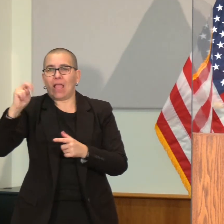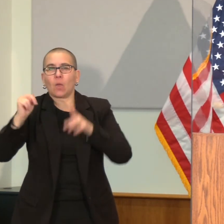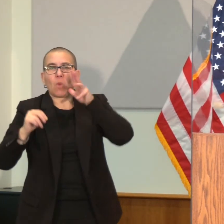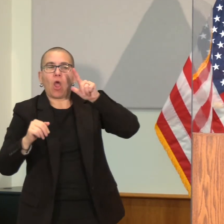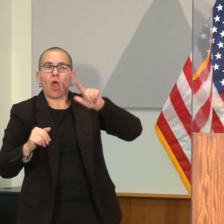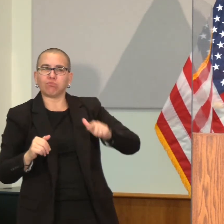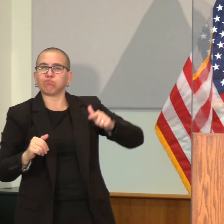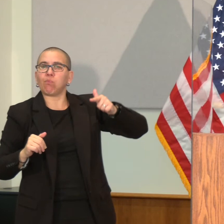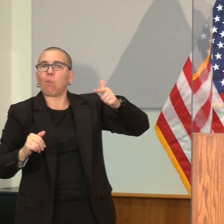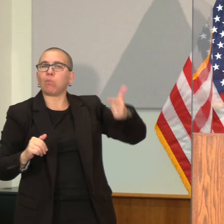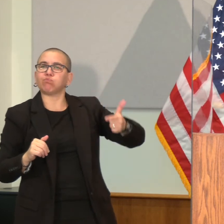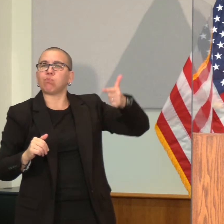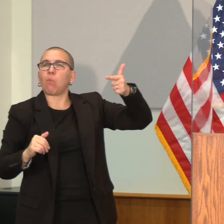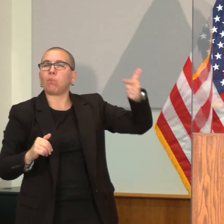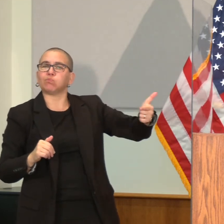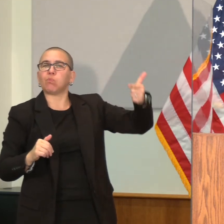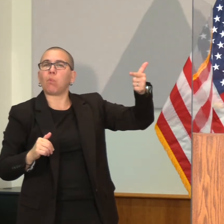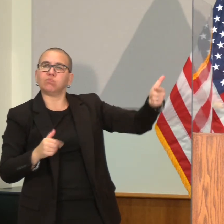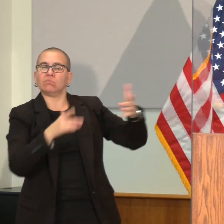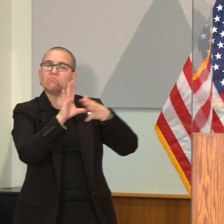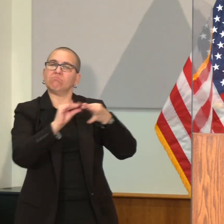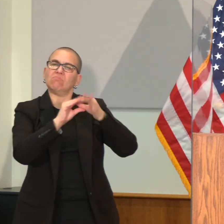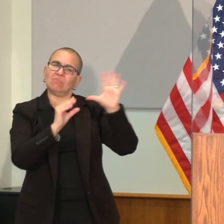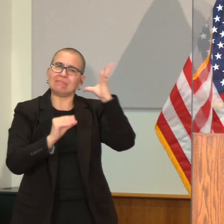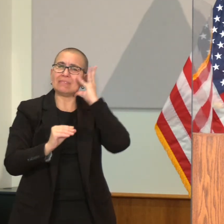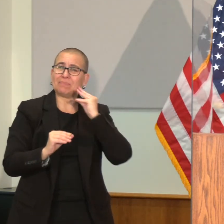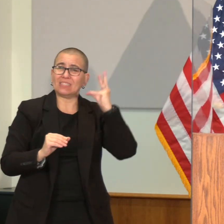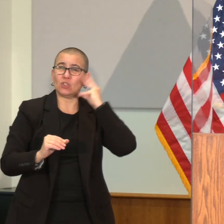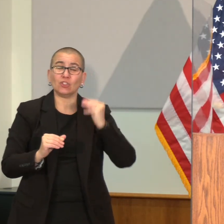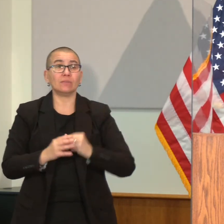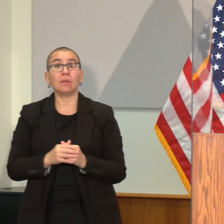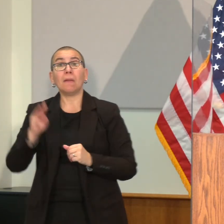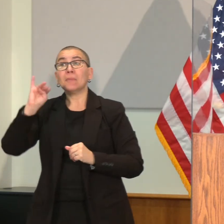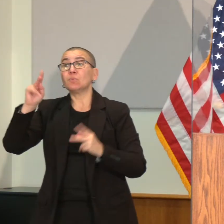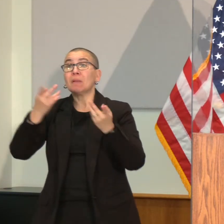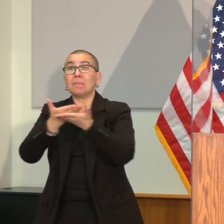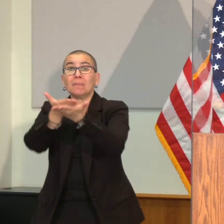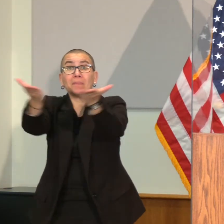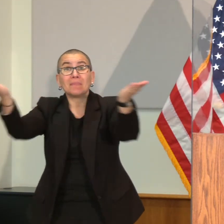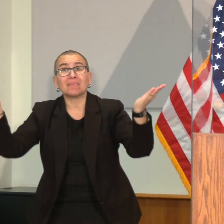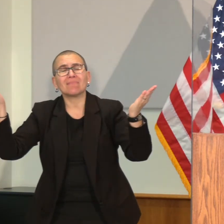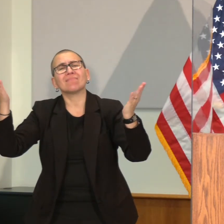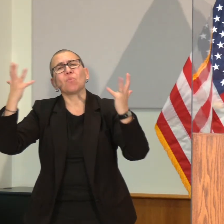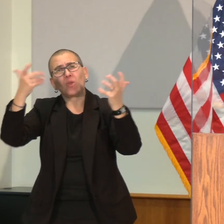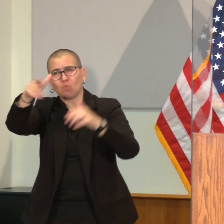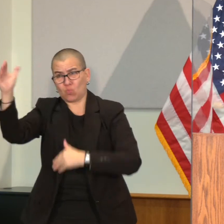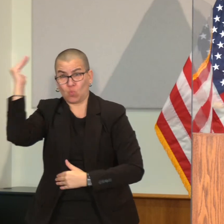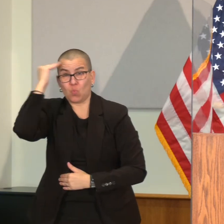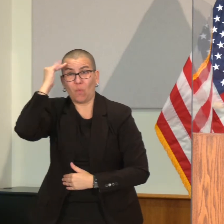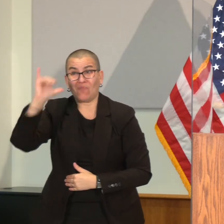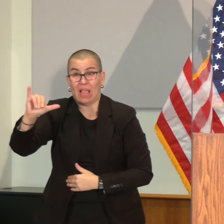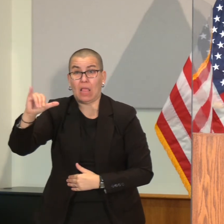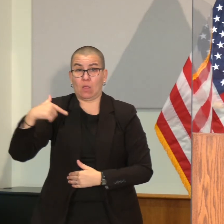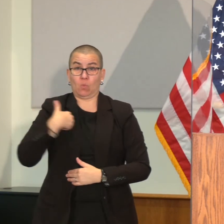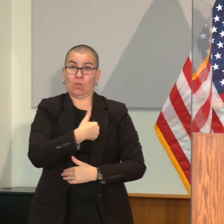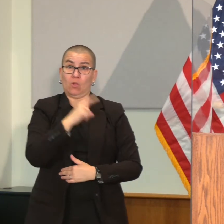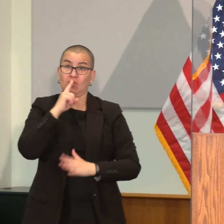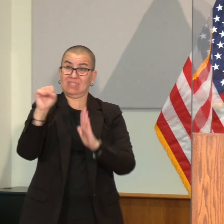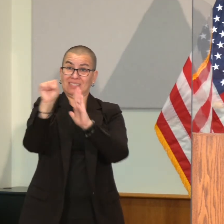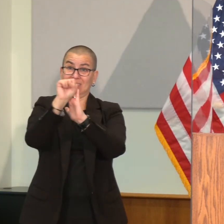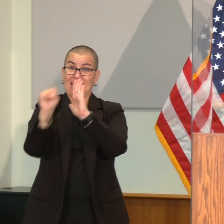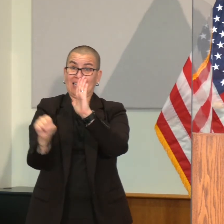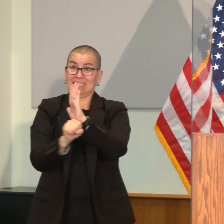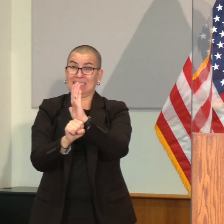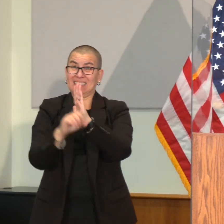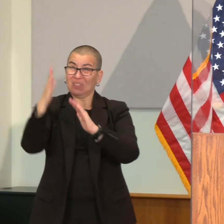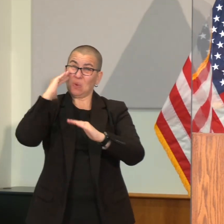experience, Minnesotans should not forget that we're the first state in the country that put an Indigenous woman into executive office, and for that we should be proud. That's